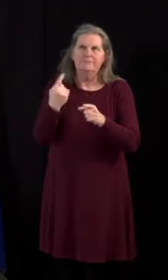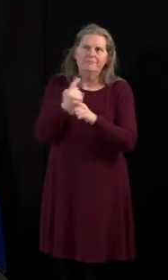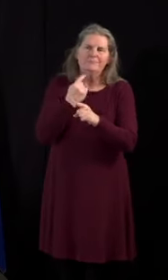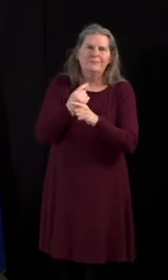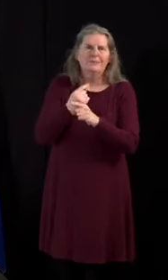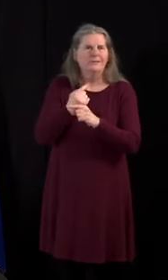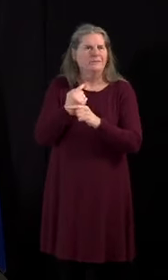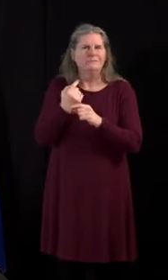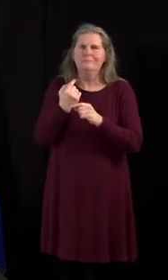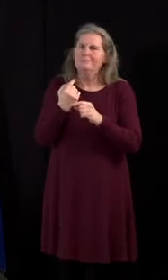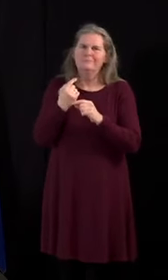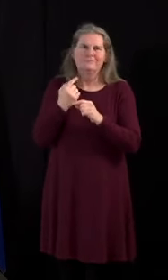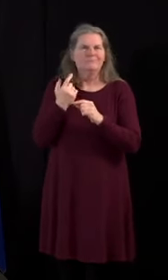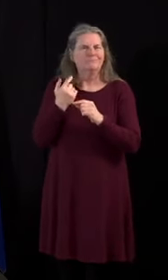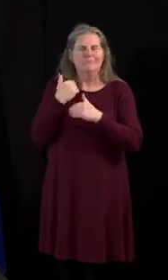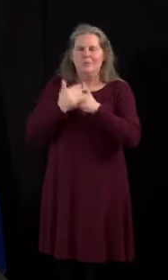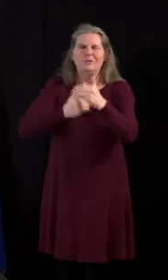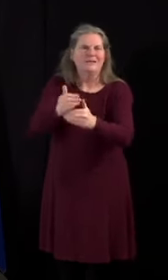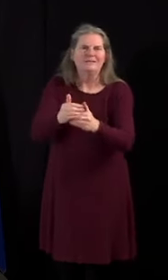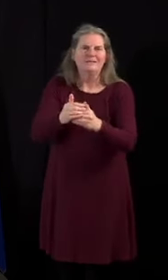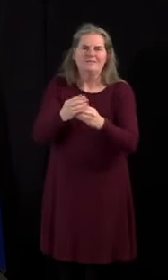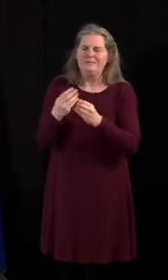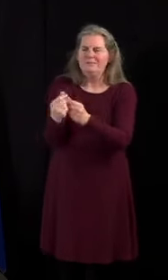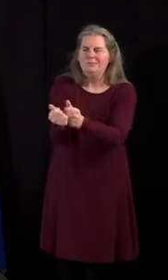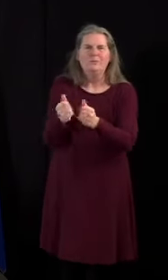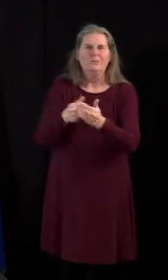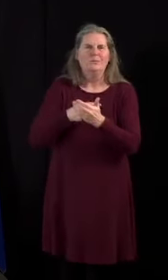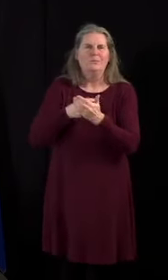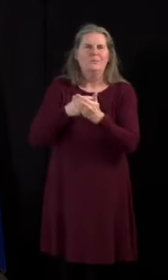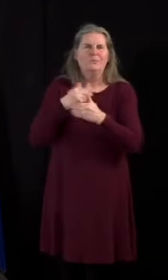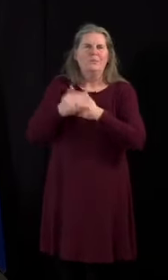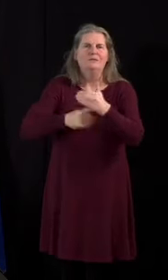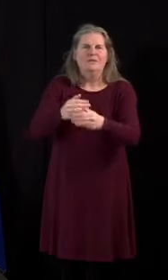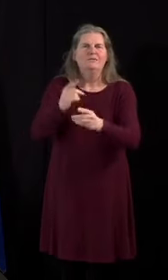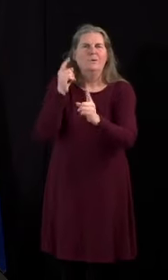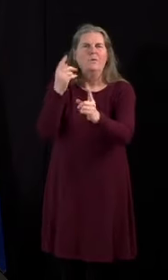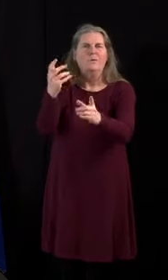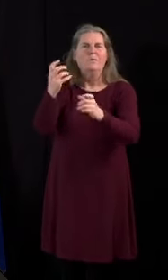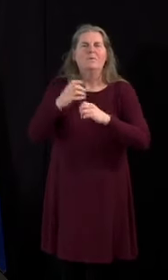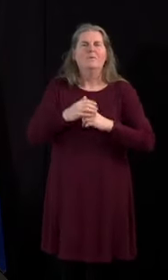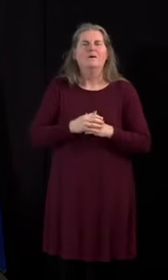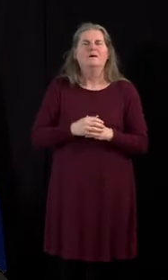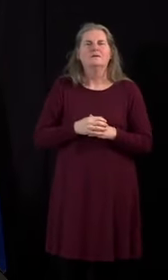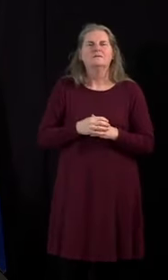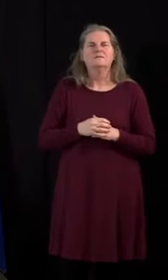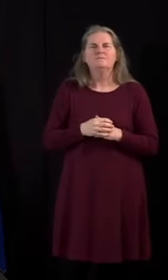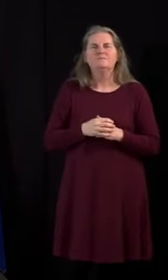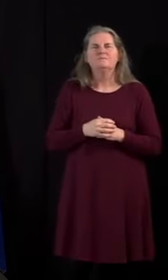right. So I think that's really important to make sure that this process is